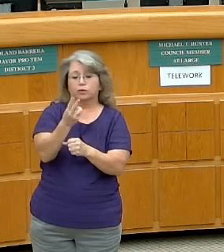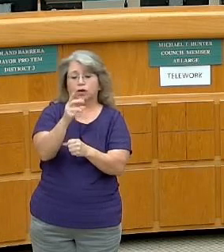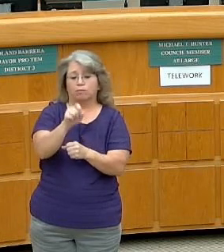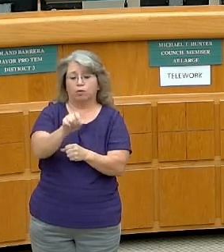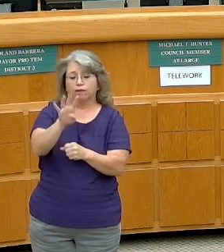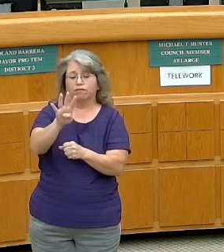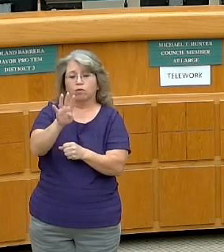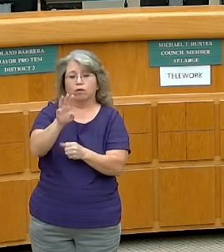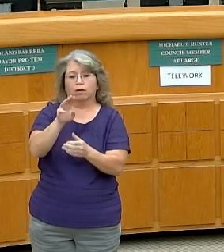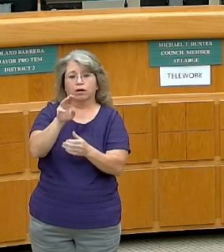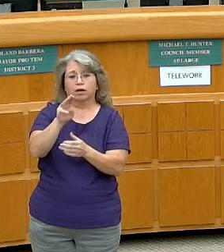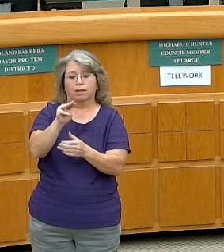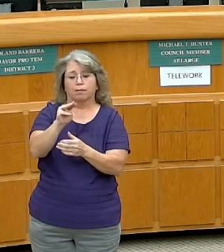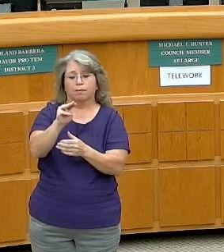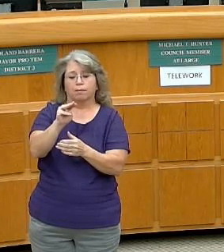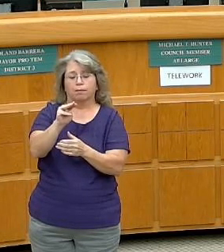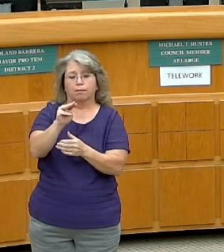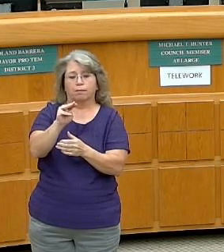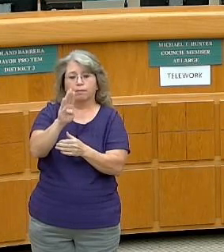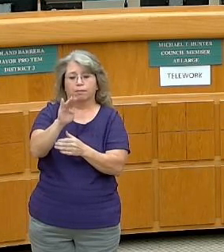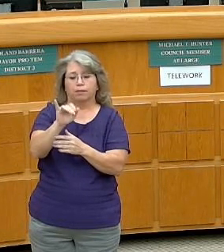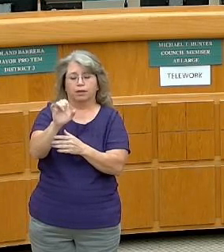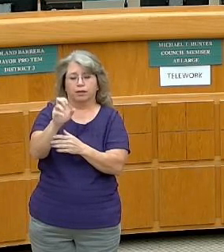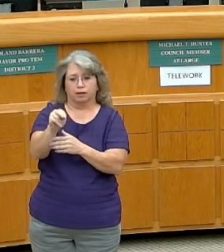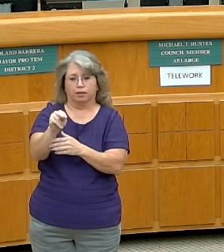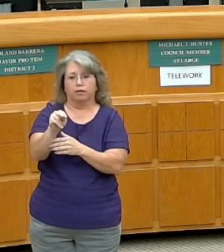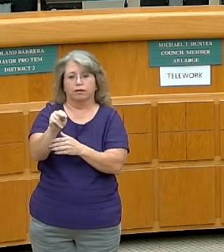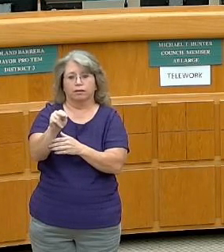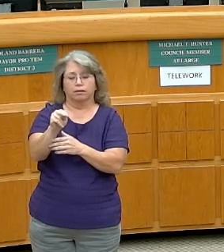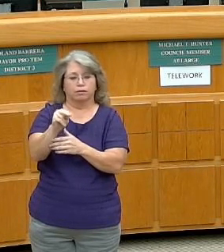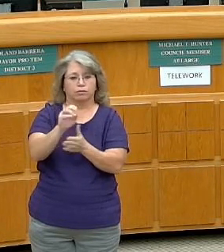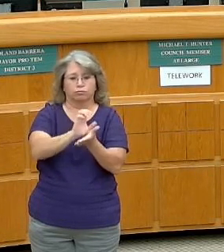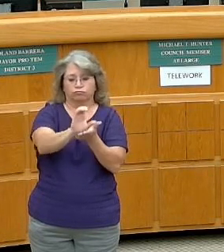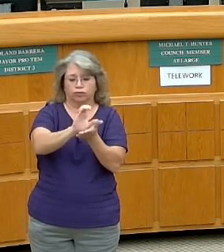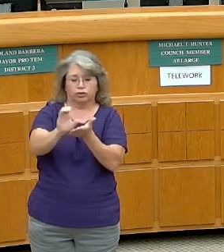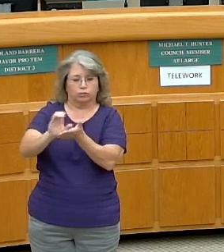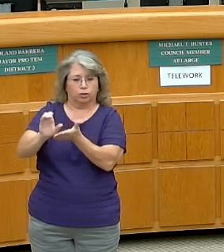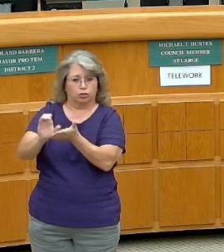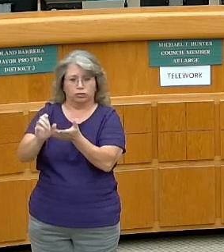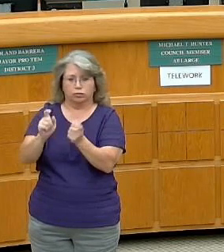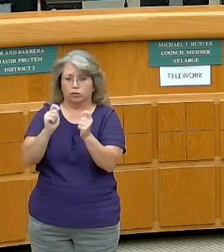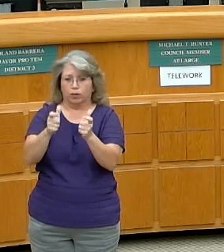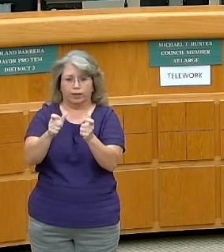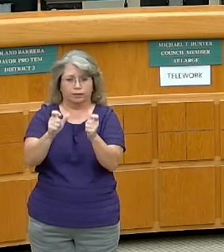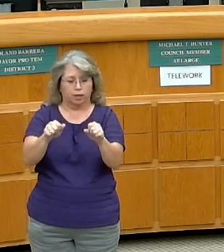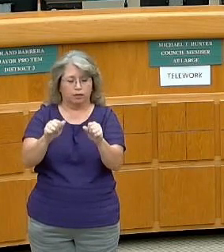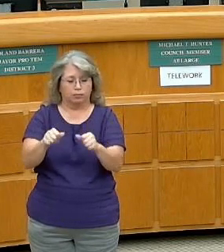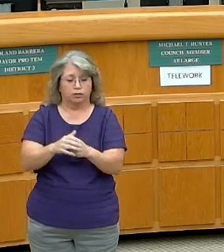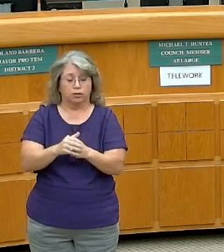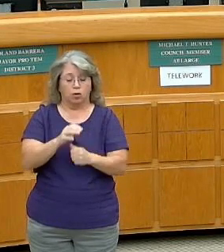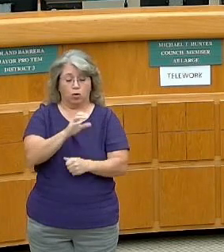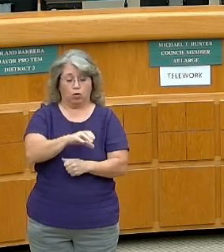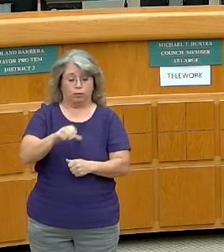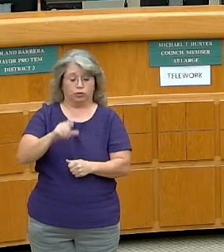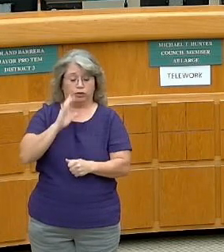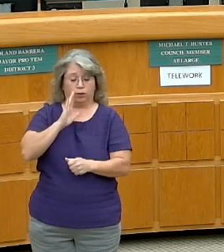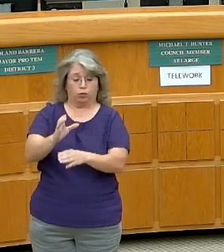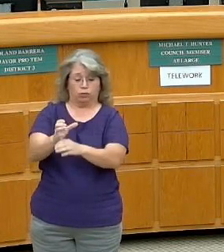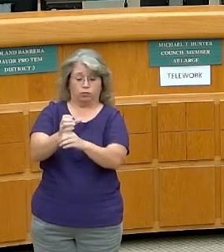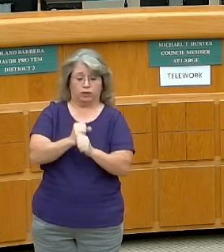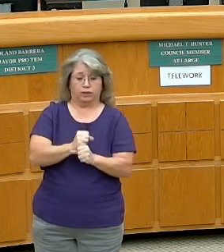and dispersed as quickly as possible. So far, $3 billion has been dispersed, and of that, Corpus Christi will be